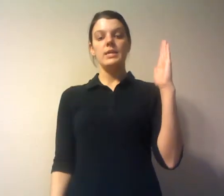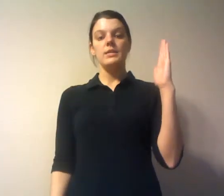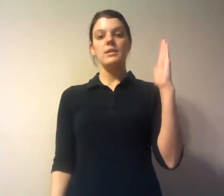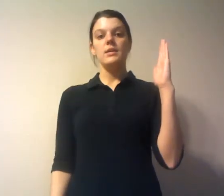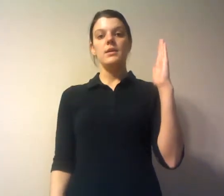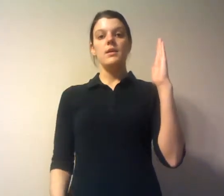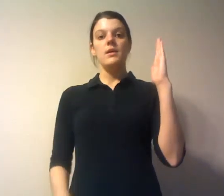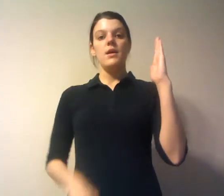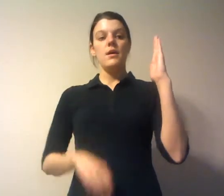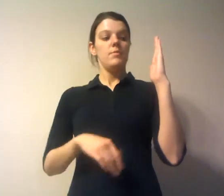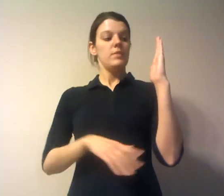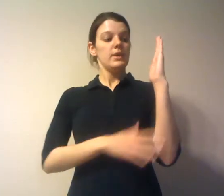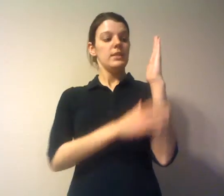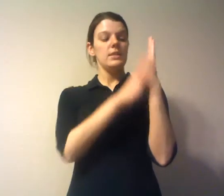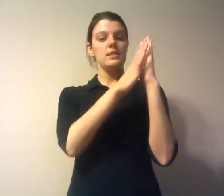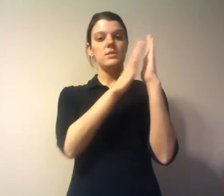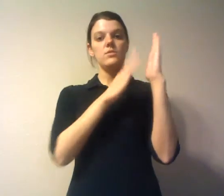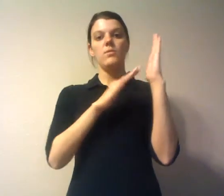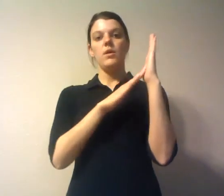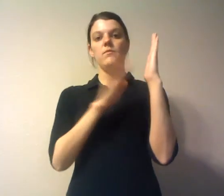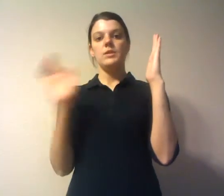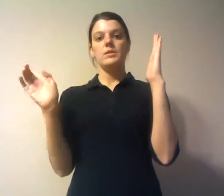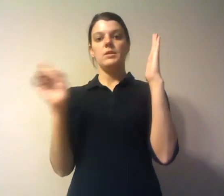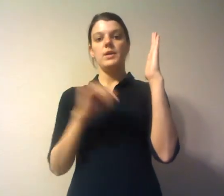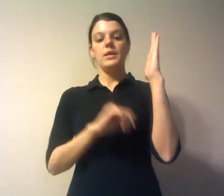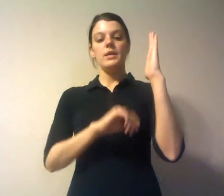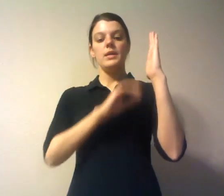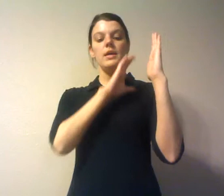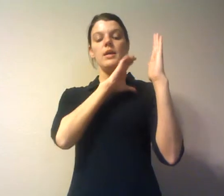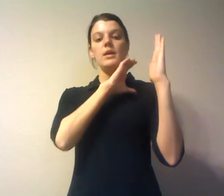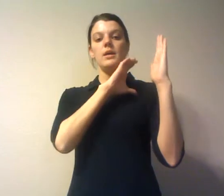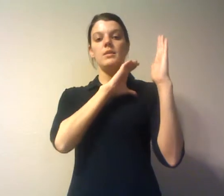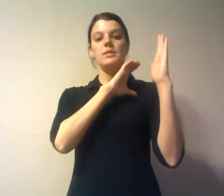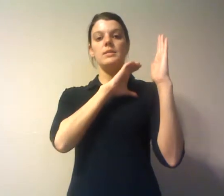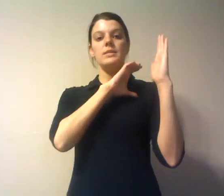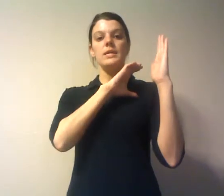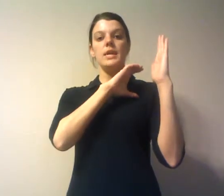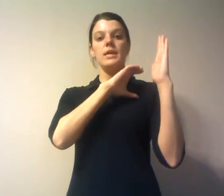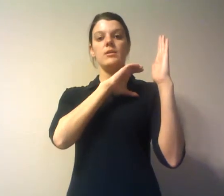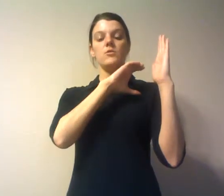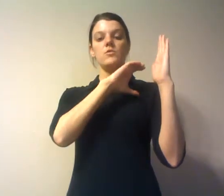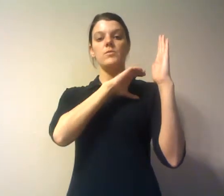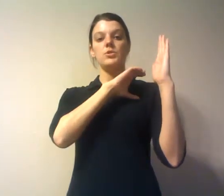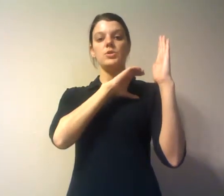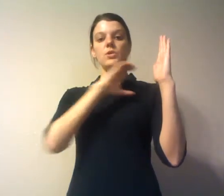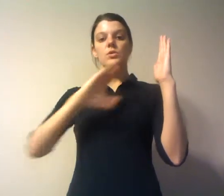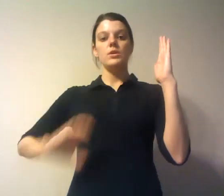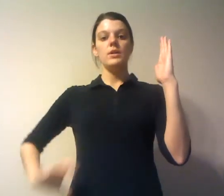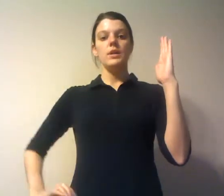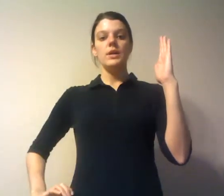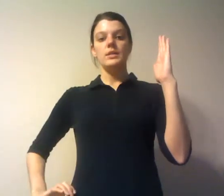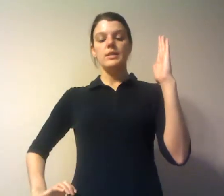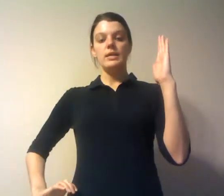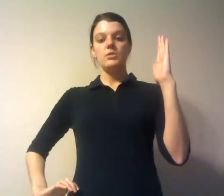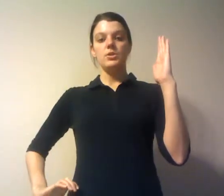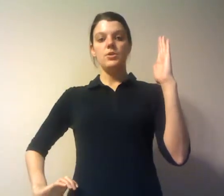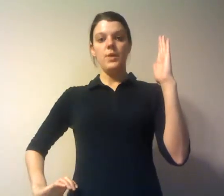hand up like this, palm facing right, and the C hand goes from your shoulder down to your